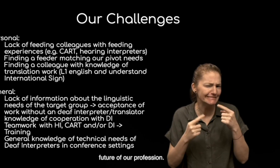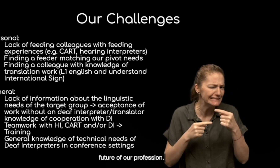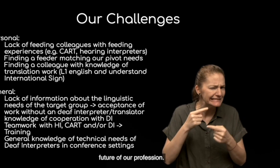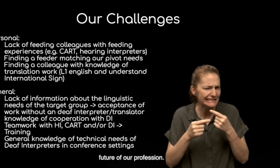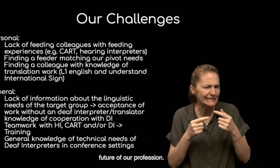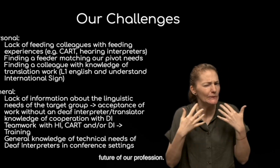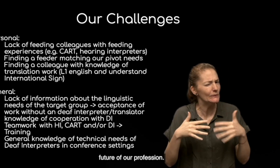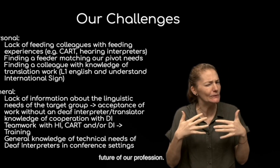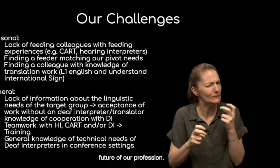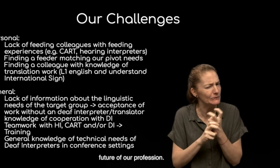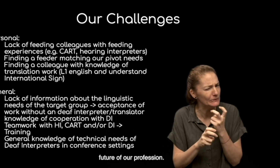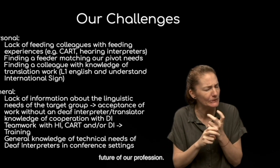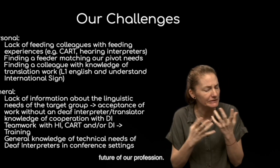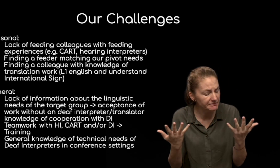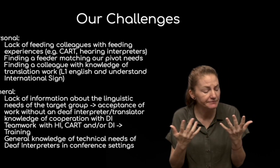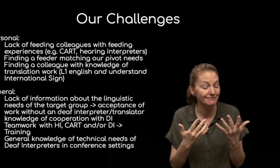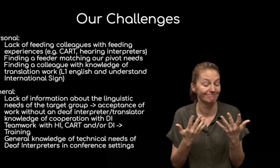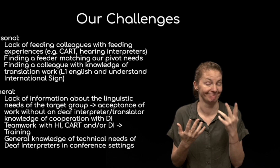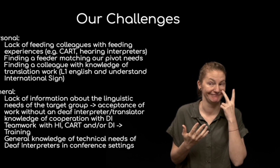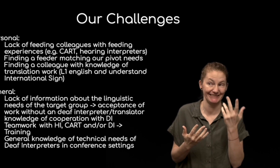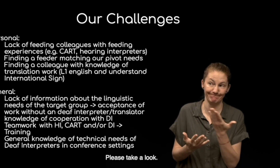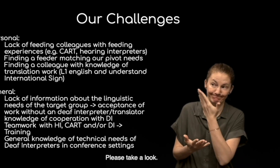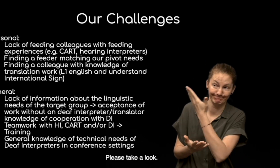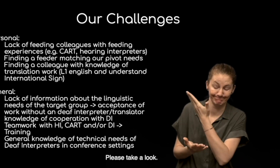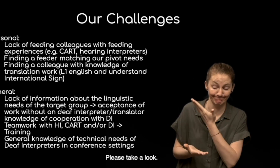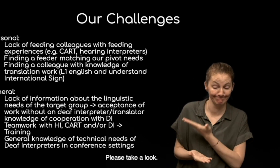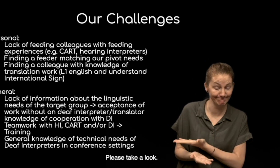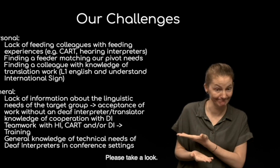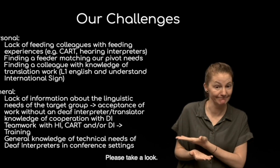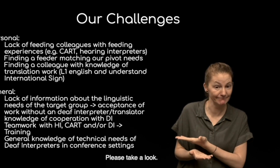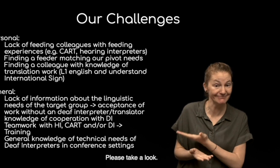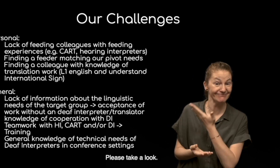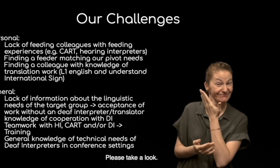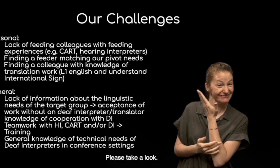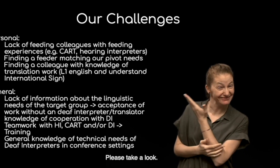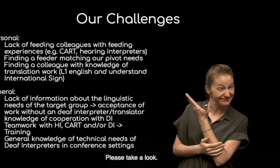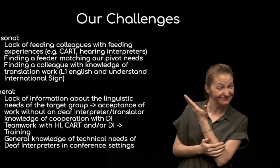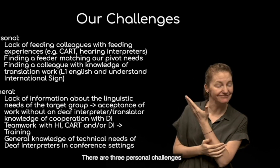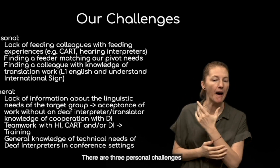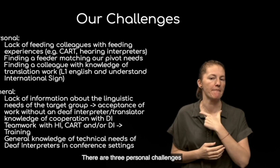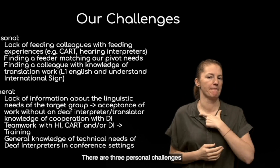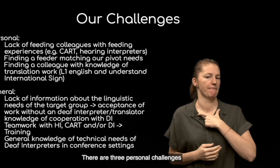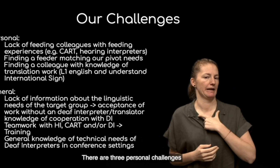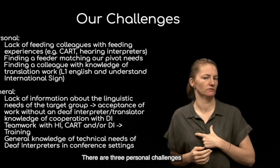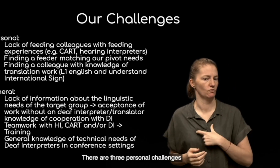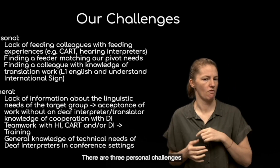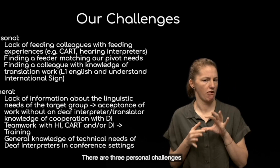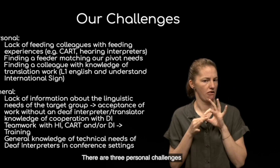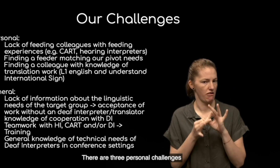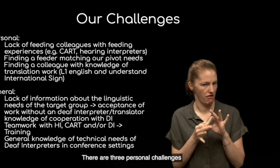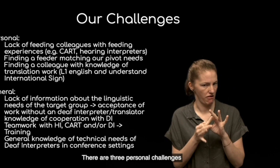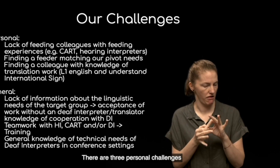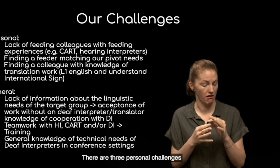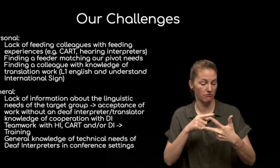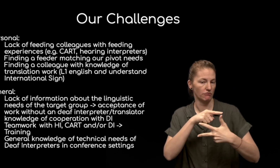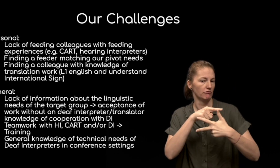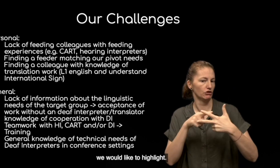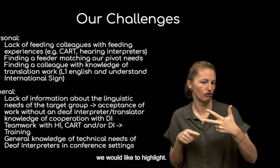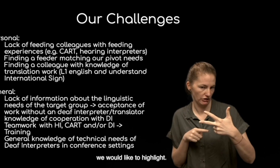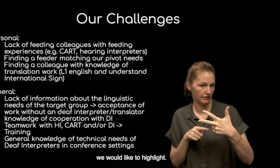we face, however, we must consider the future of our profession. Please take a look at the slide. There are 3 personal challenges we would like